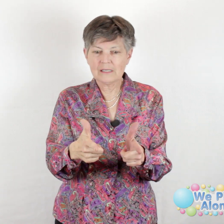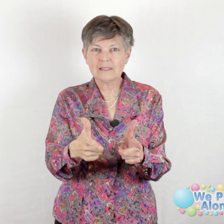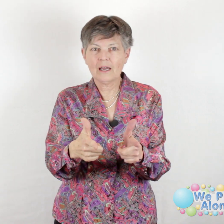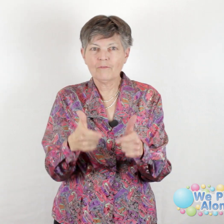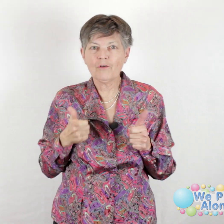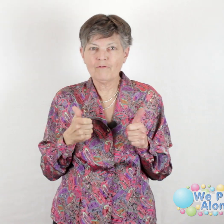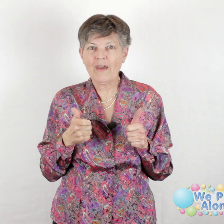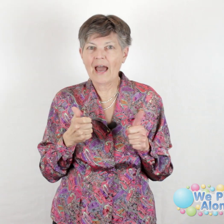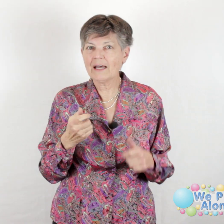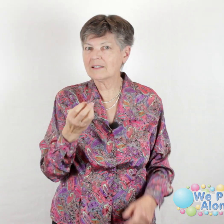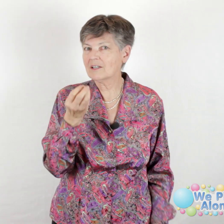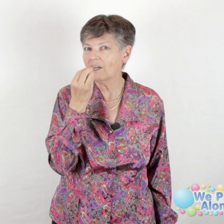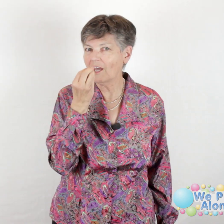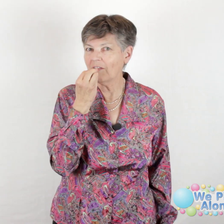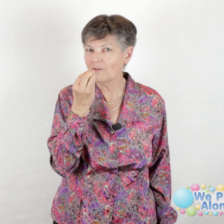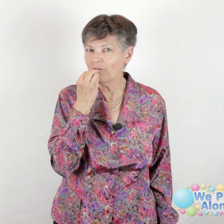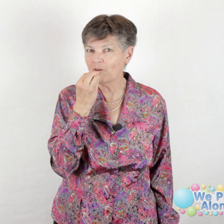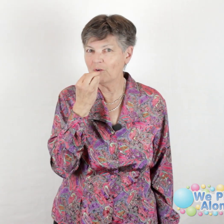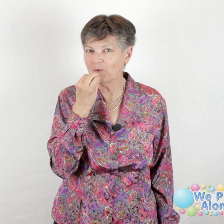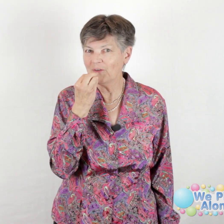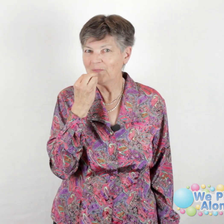a sign for fast and then food.